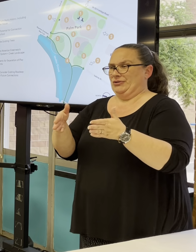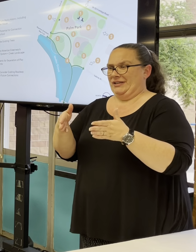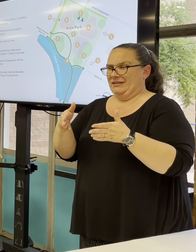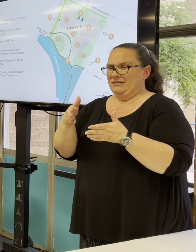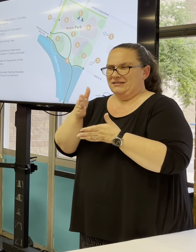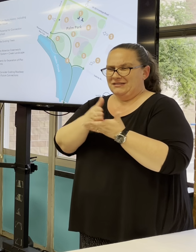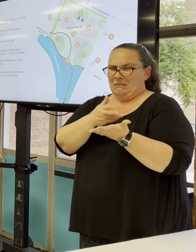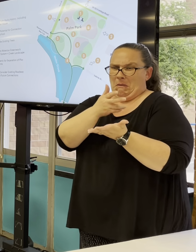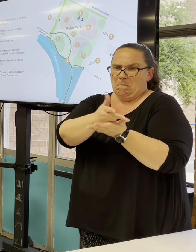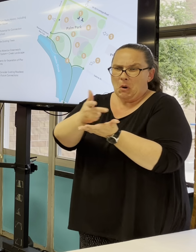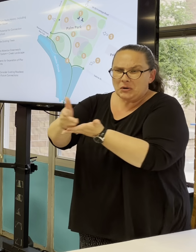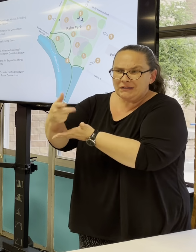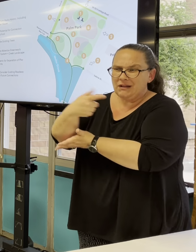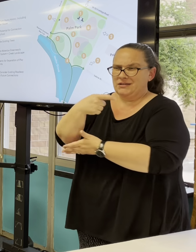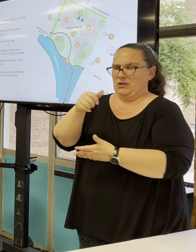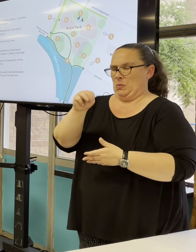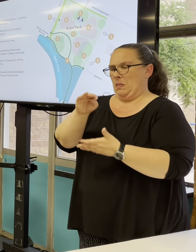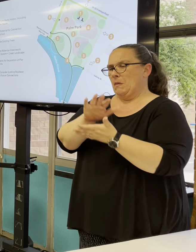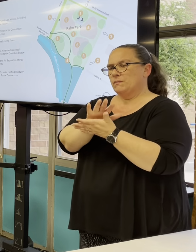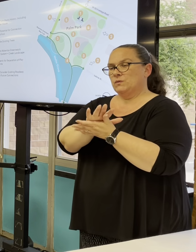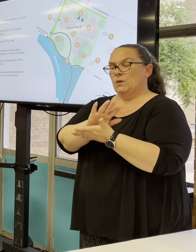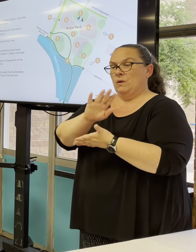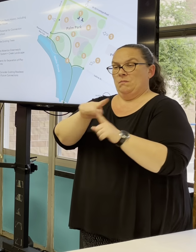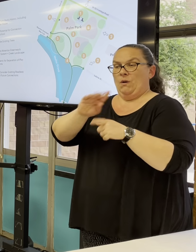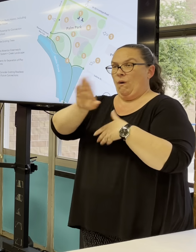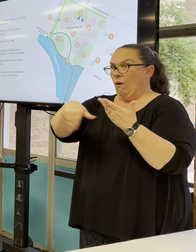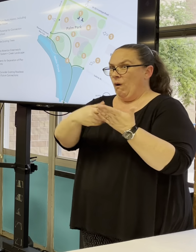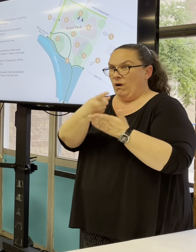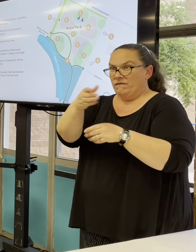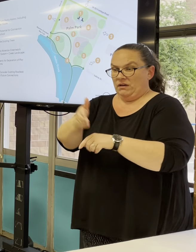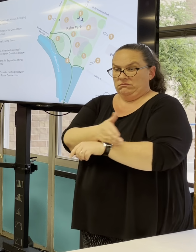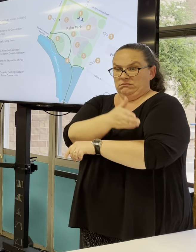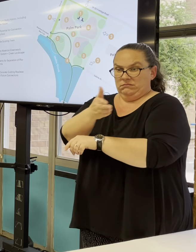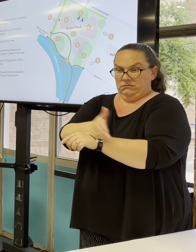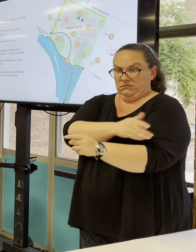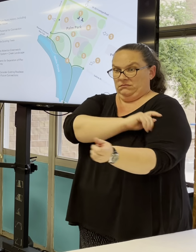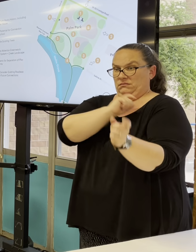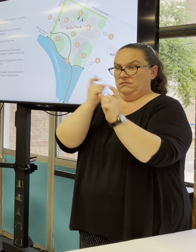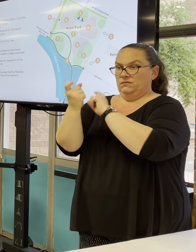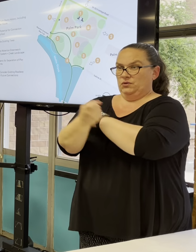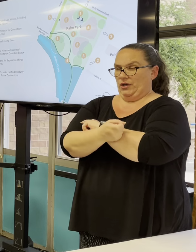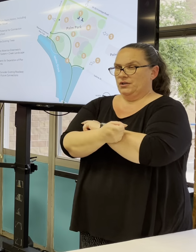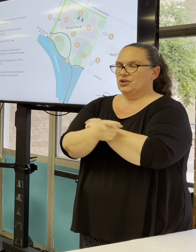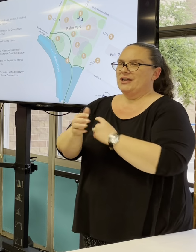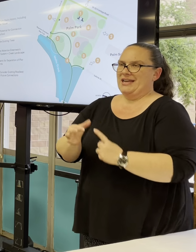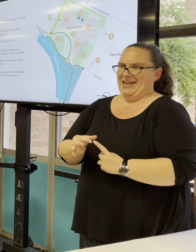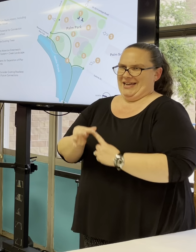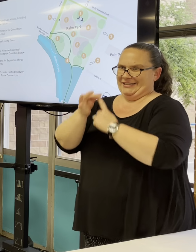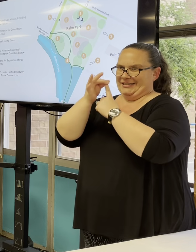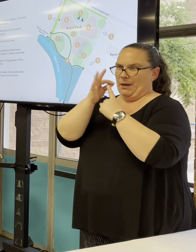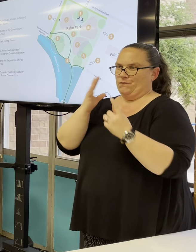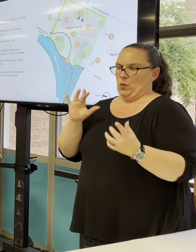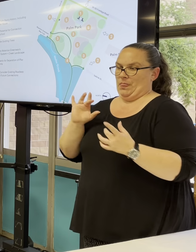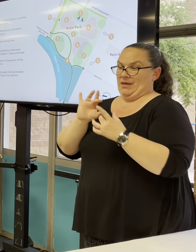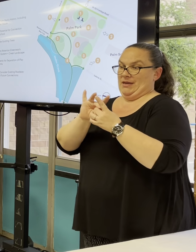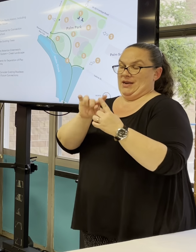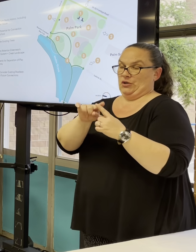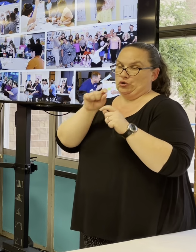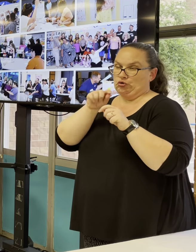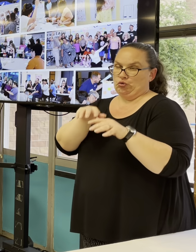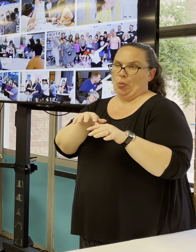parking lots right there at the Palm School, but all of that could change, except for this connection to the creek. So